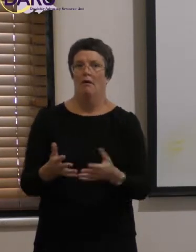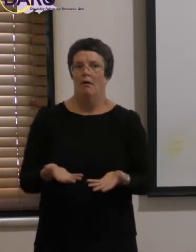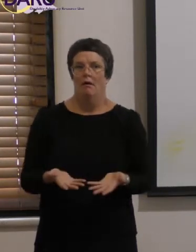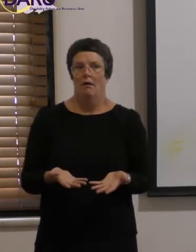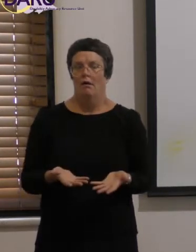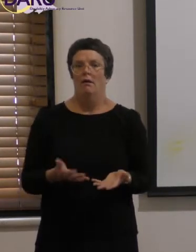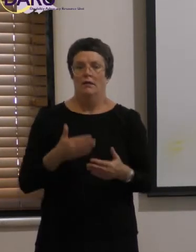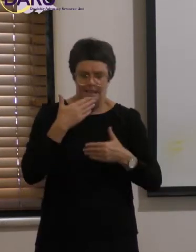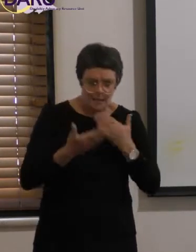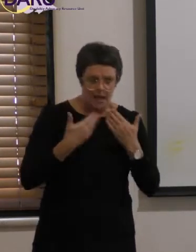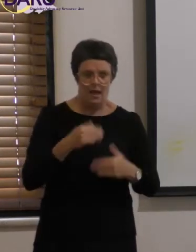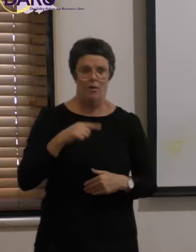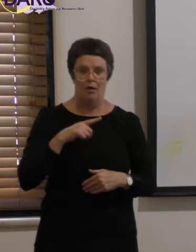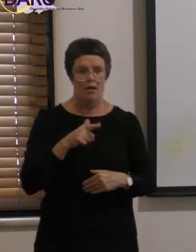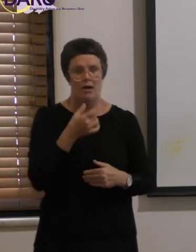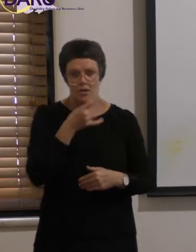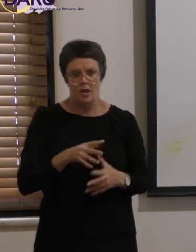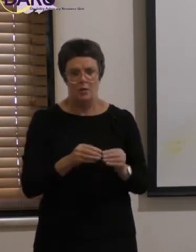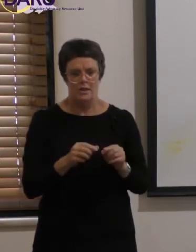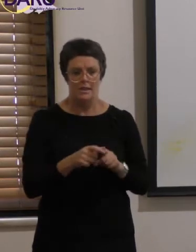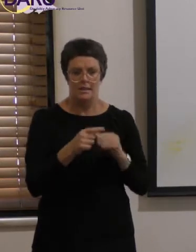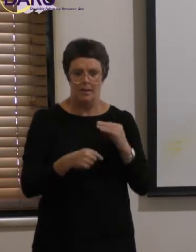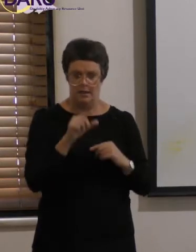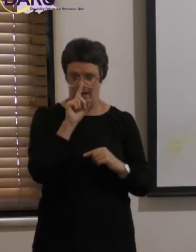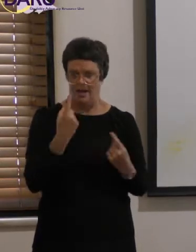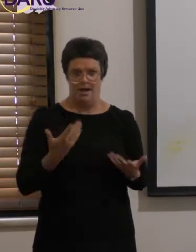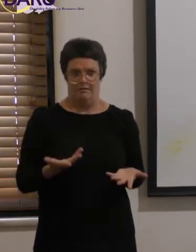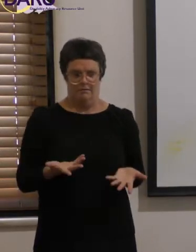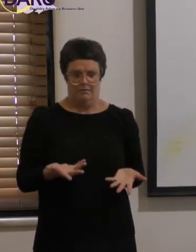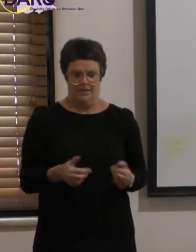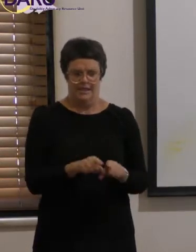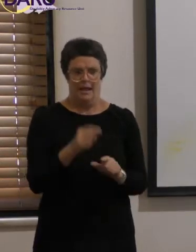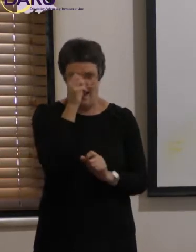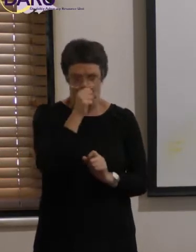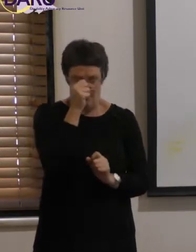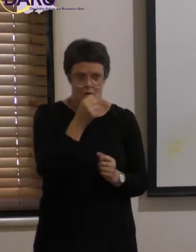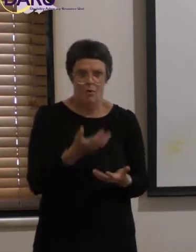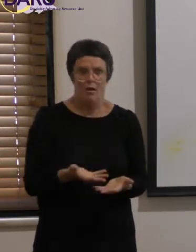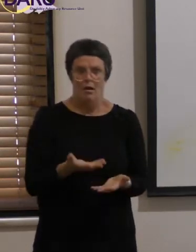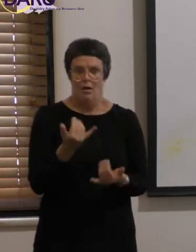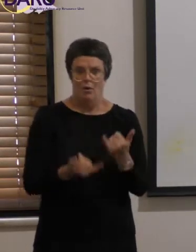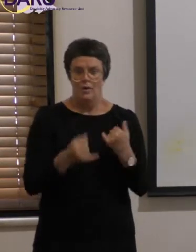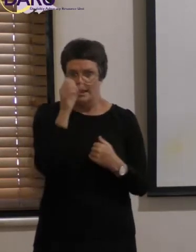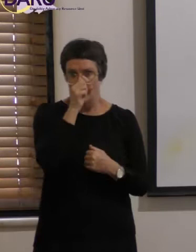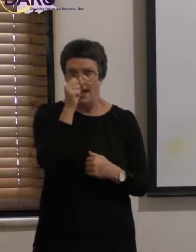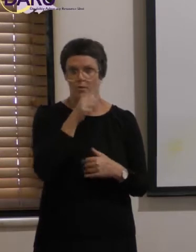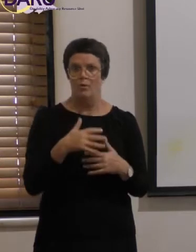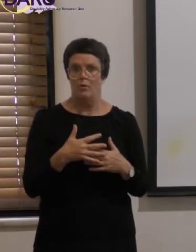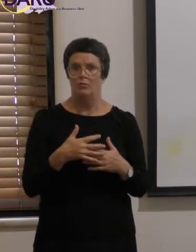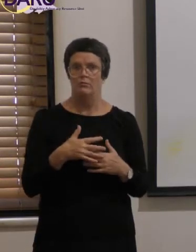quality education and not be treated like an animal or you wouldn't treat an animal like that, like in these disgraceful